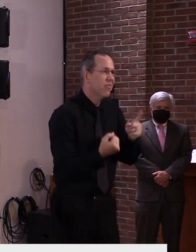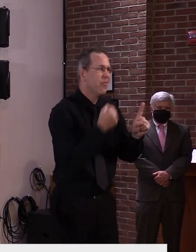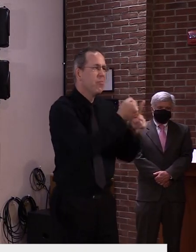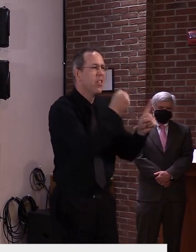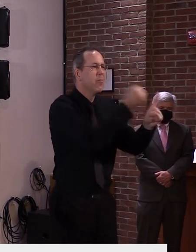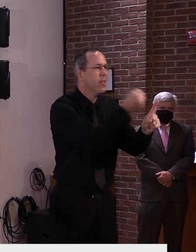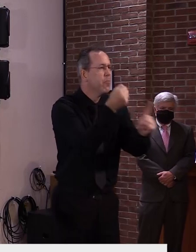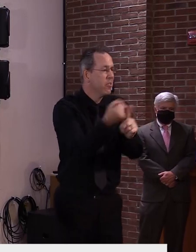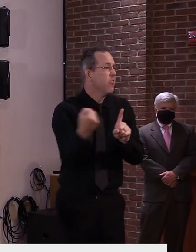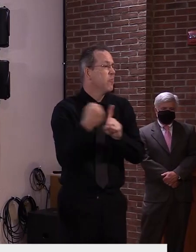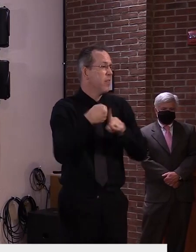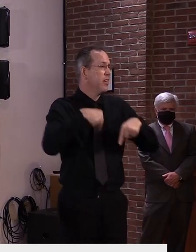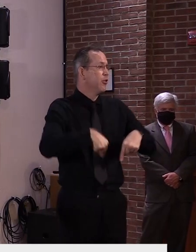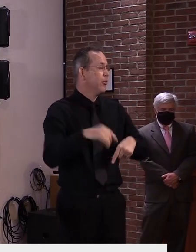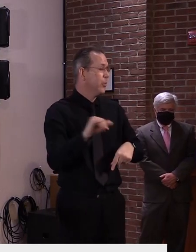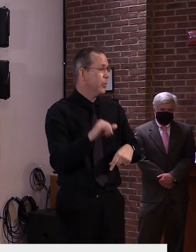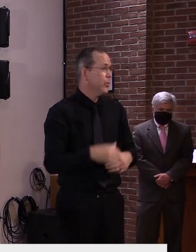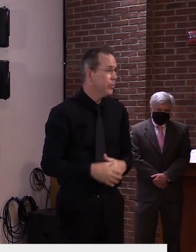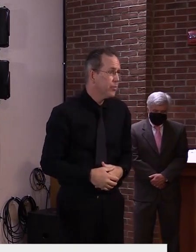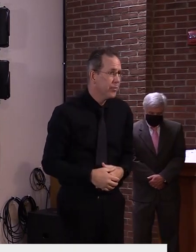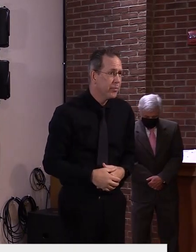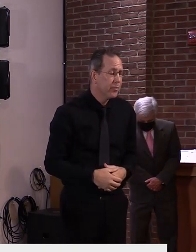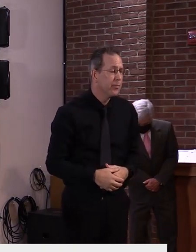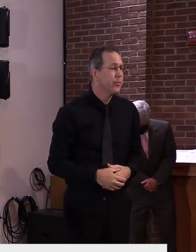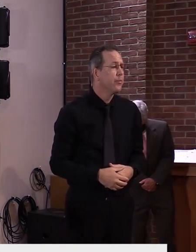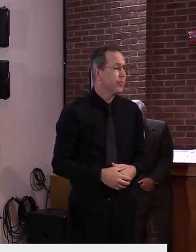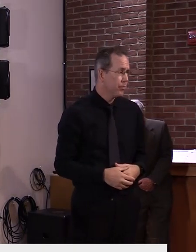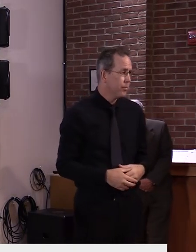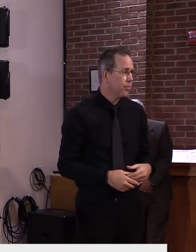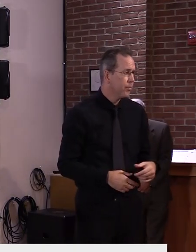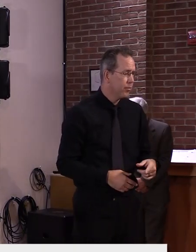All right, we'll move to the phones. Going to Kat at WCAX.